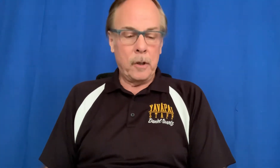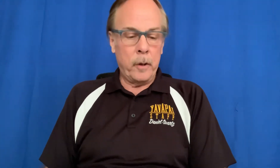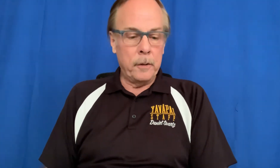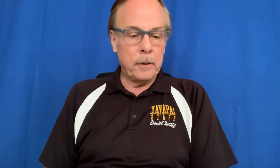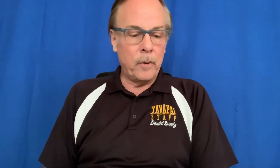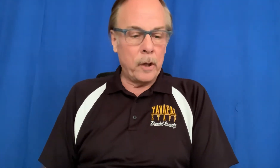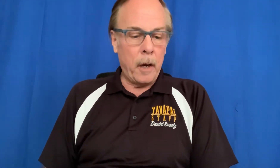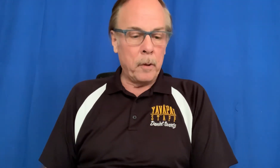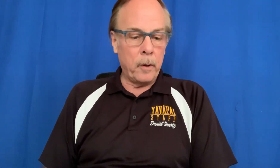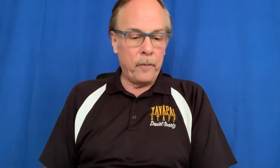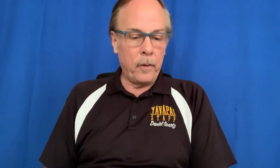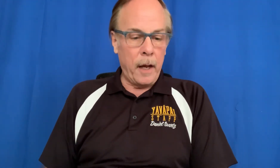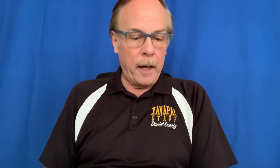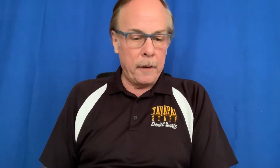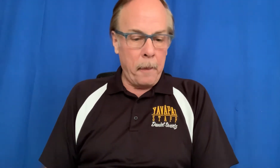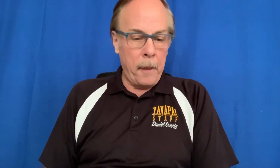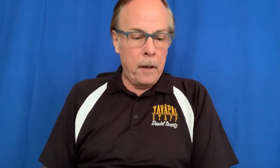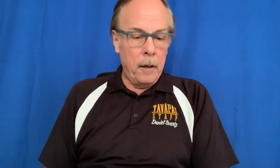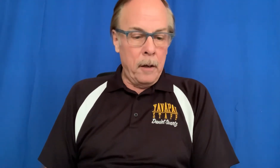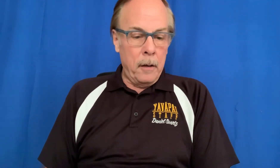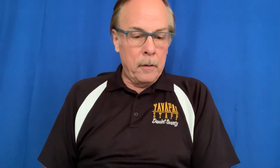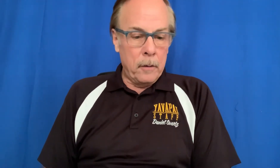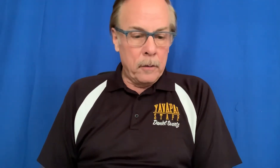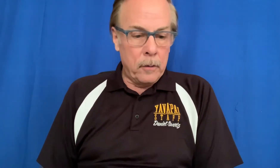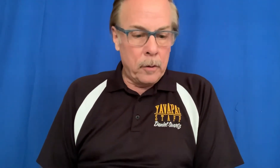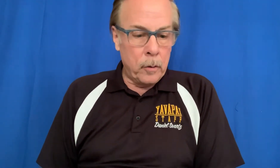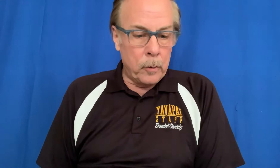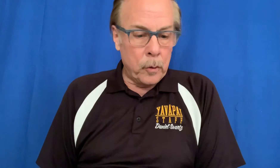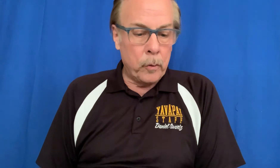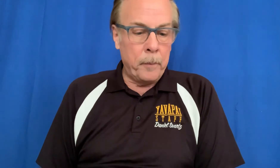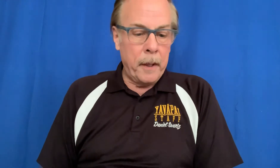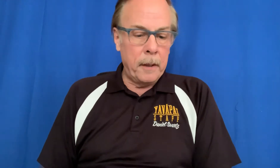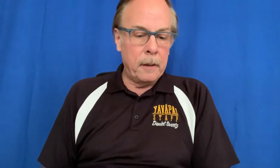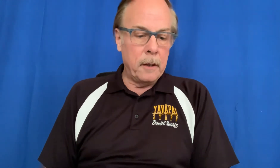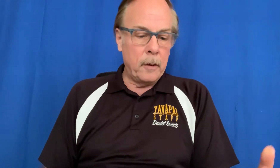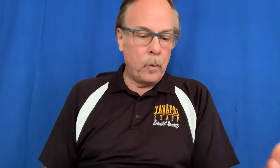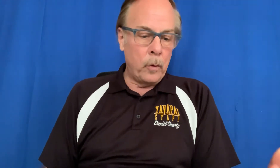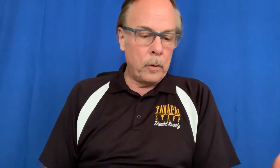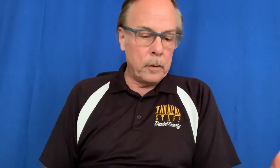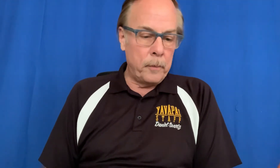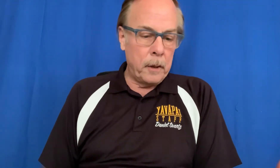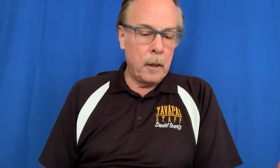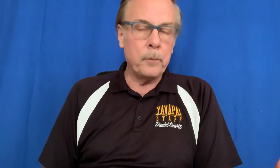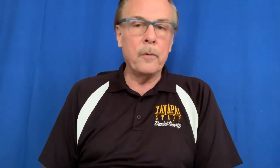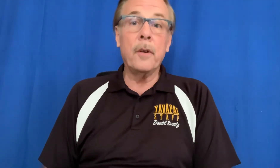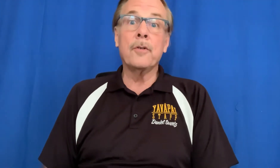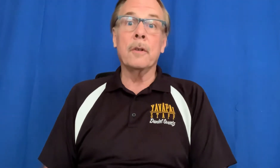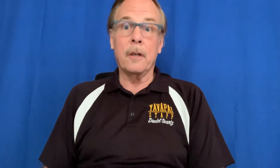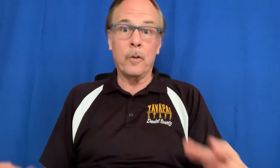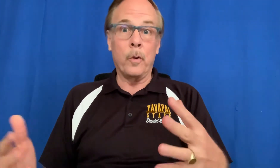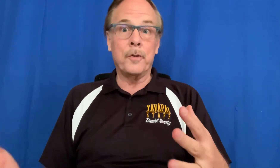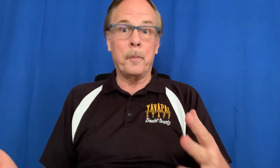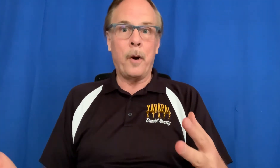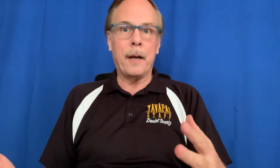here's some vocabulary for that. To do repeatedly in order to become proficient. In other words, to